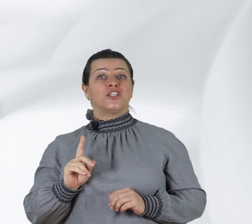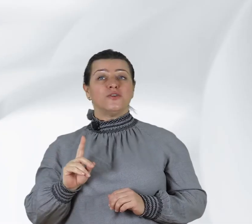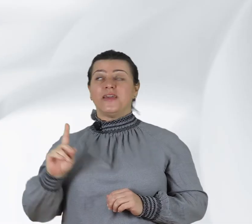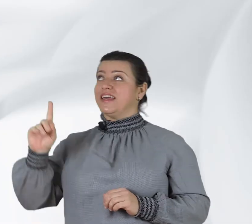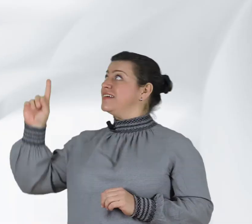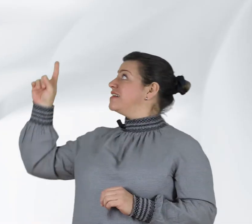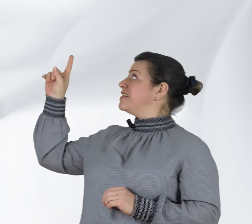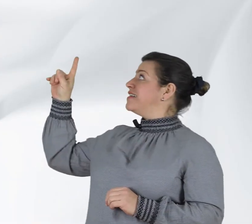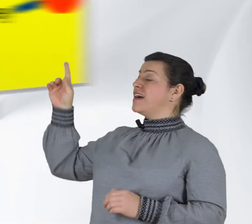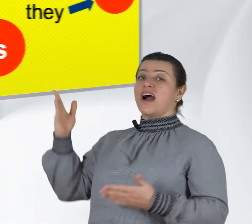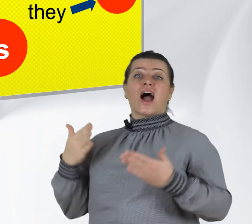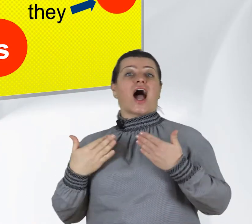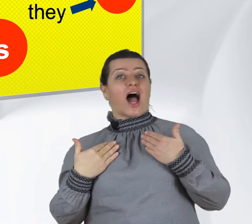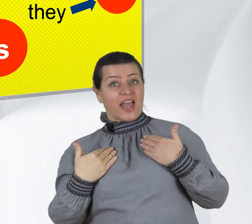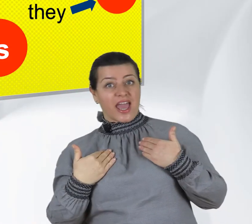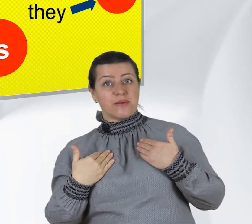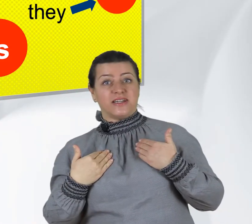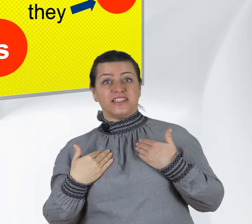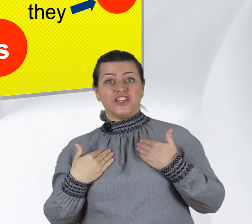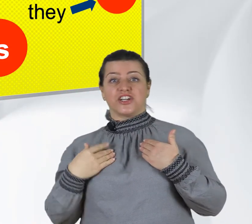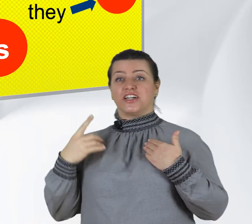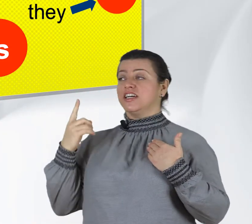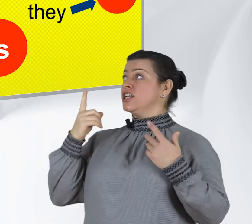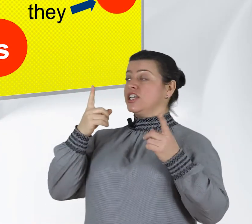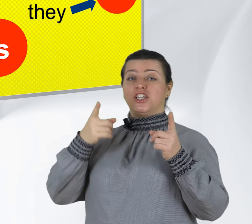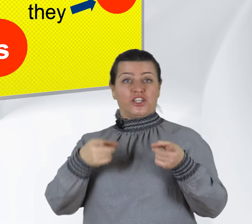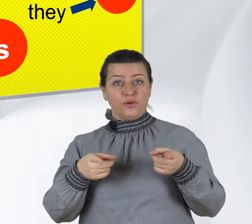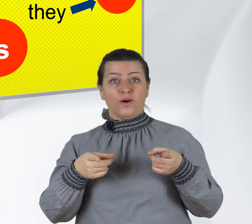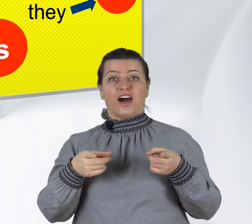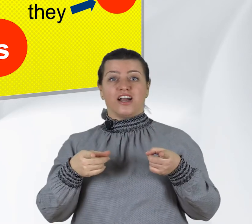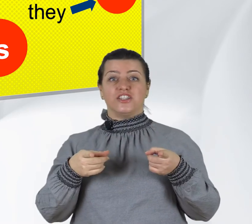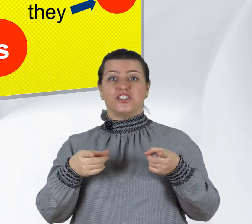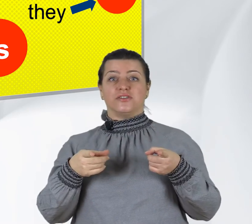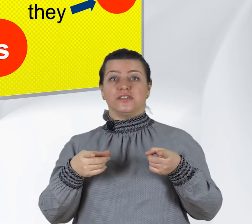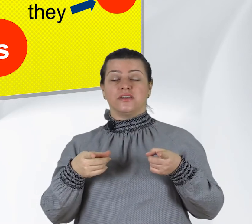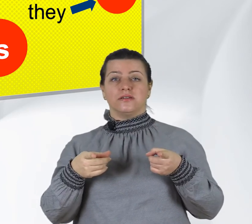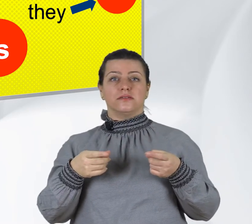To be. I am a teacher. You are a student.